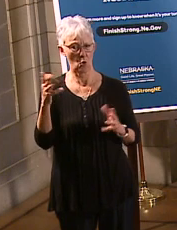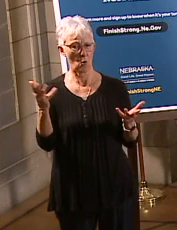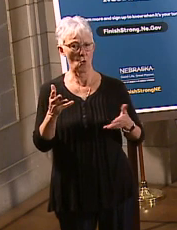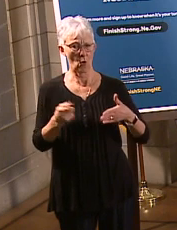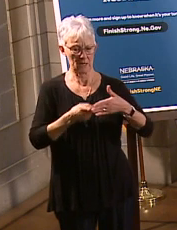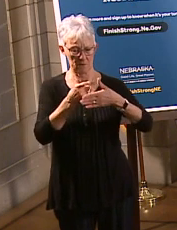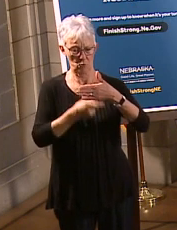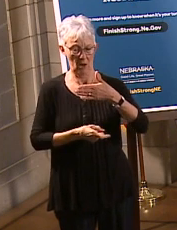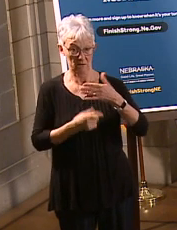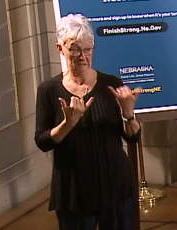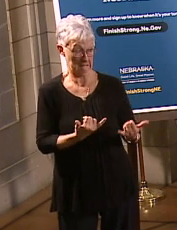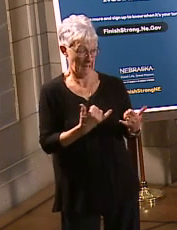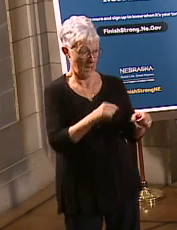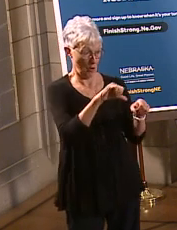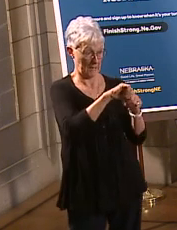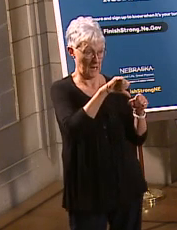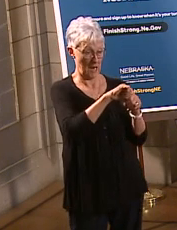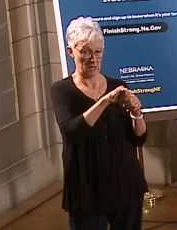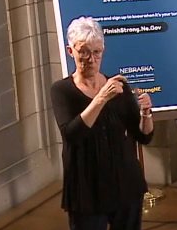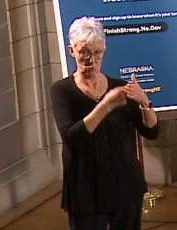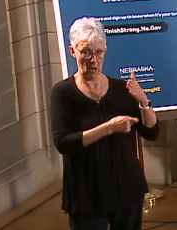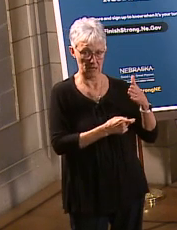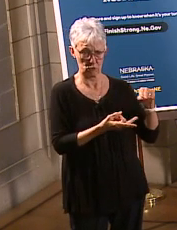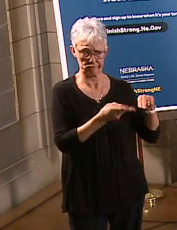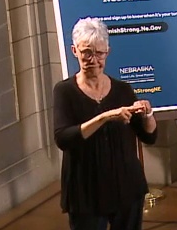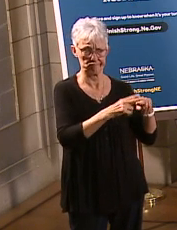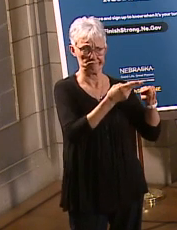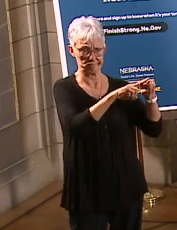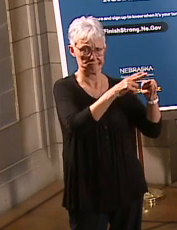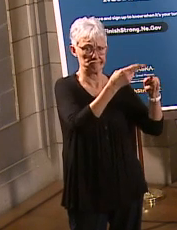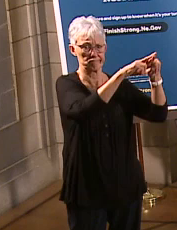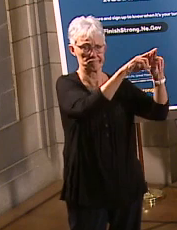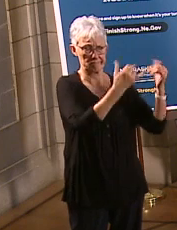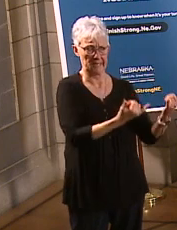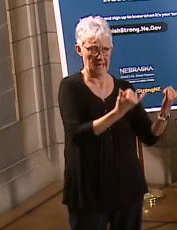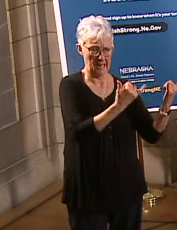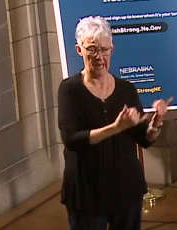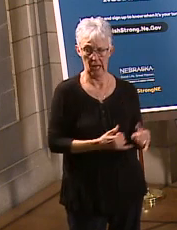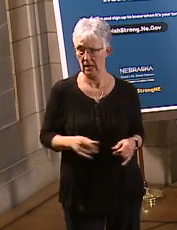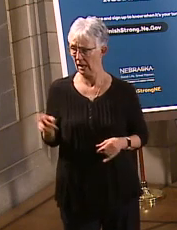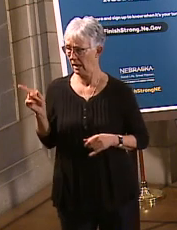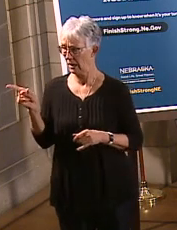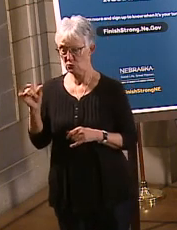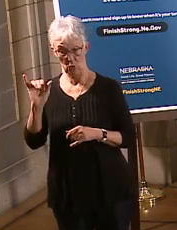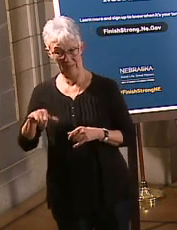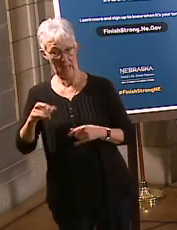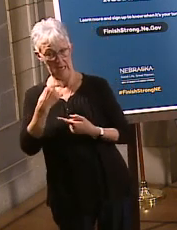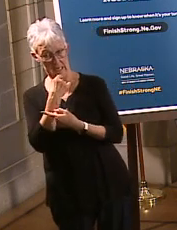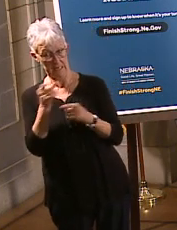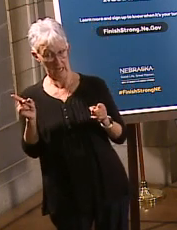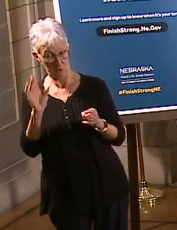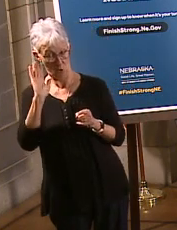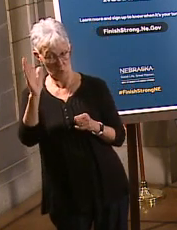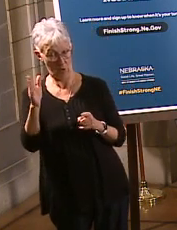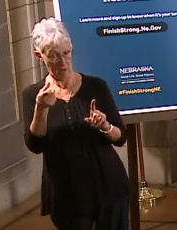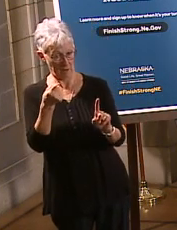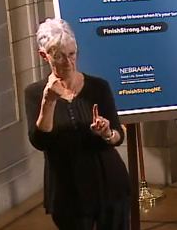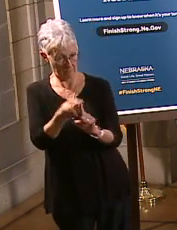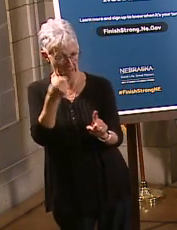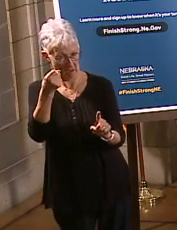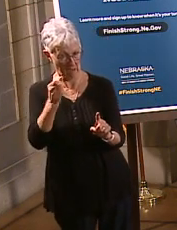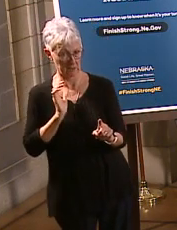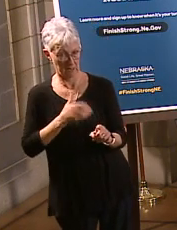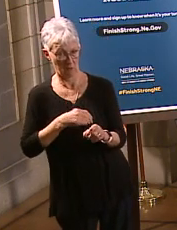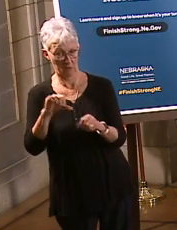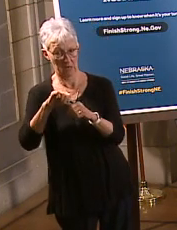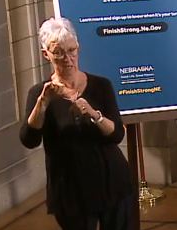gas prices are going up? And how does this announcement help out, I guess? It could help out. So the question